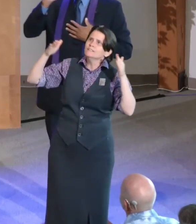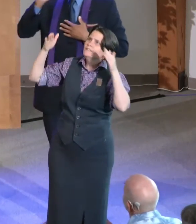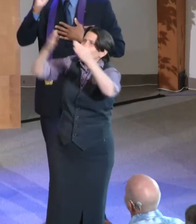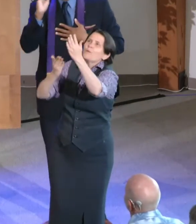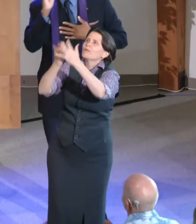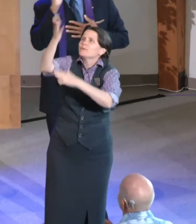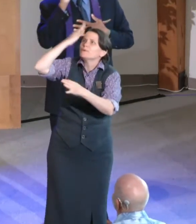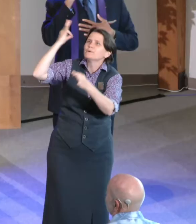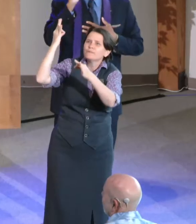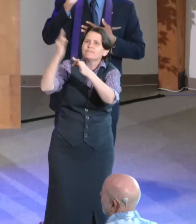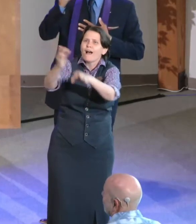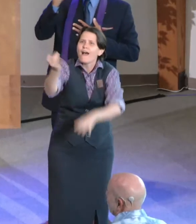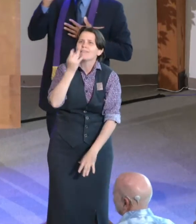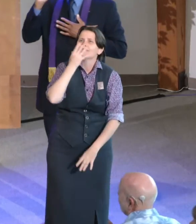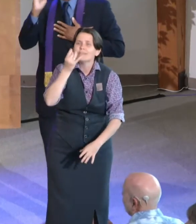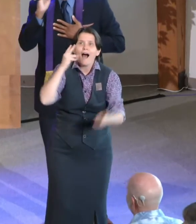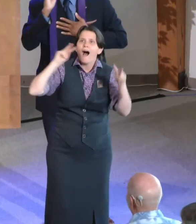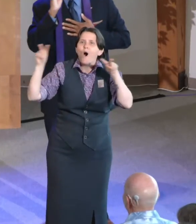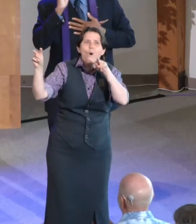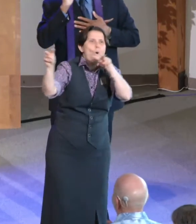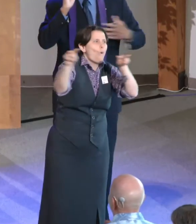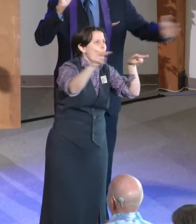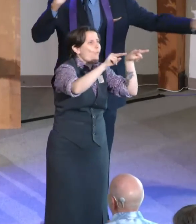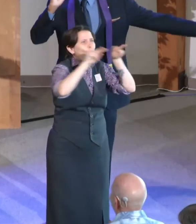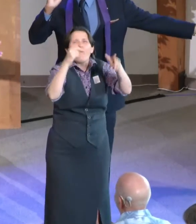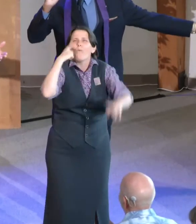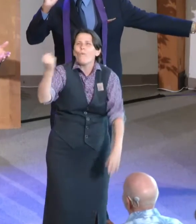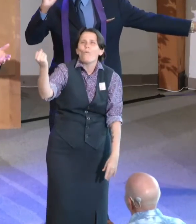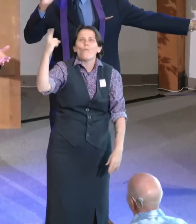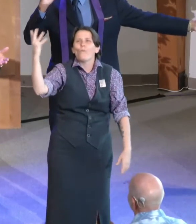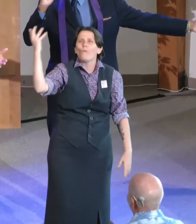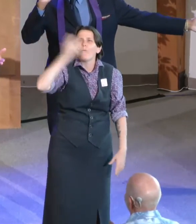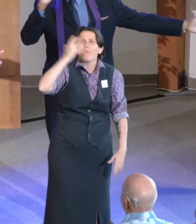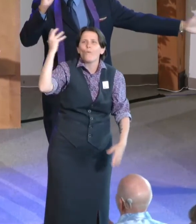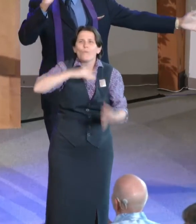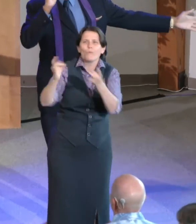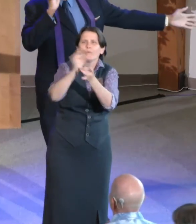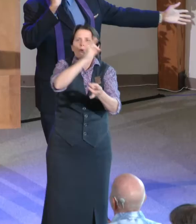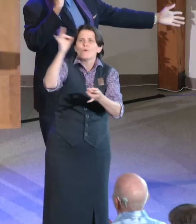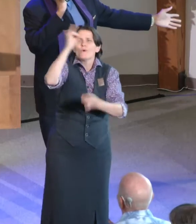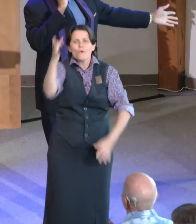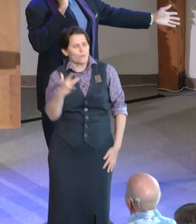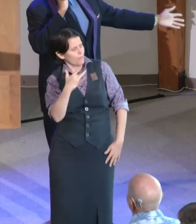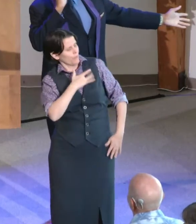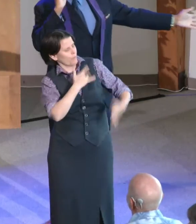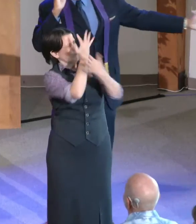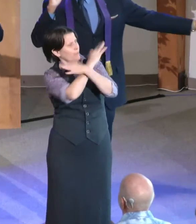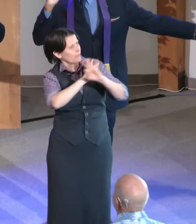I am free in the Spirit. Yes, I'm only here for God.